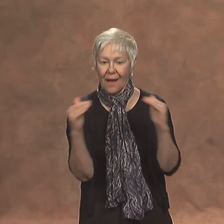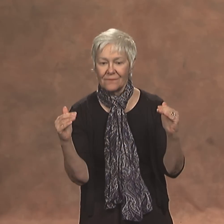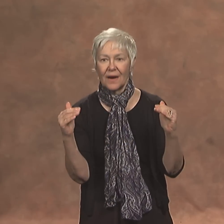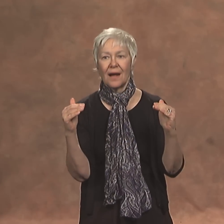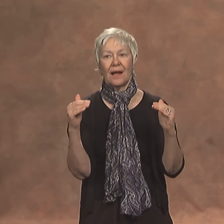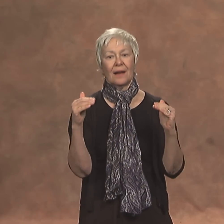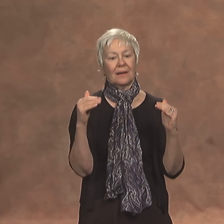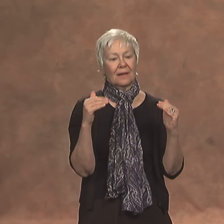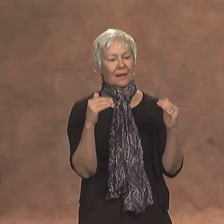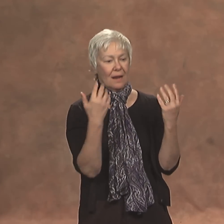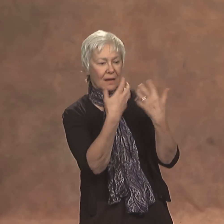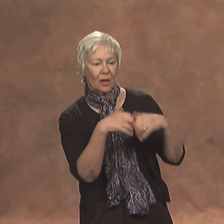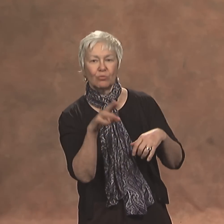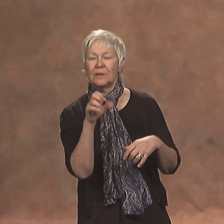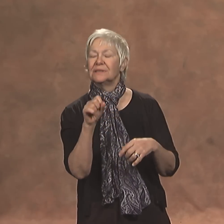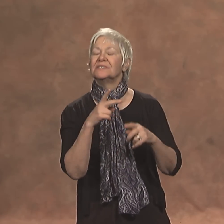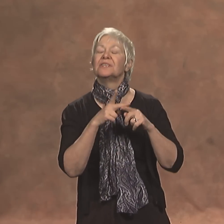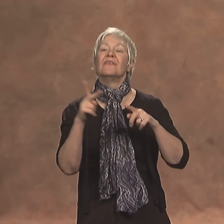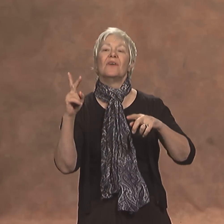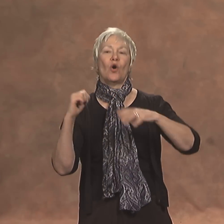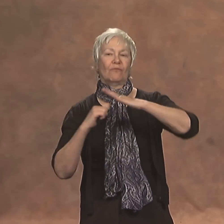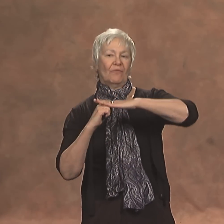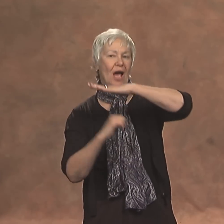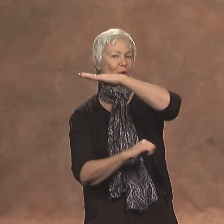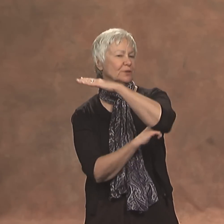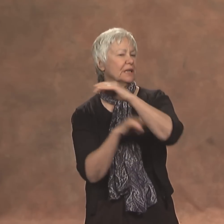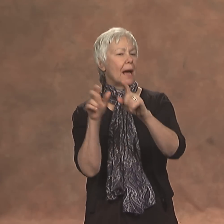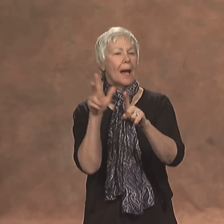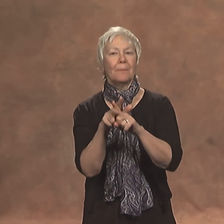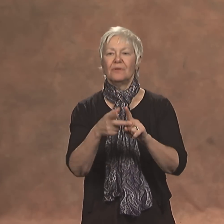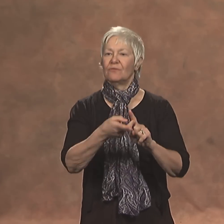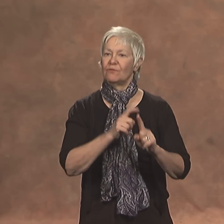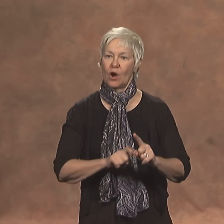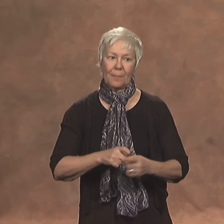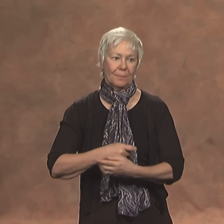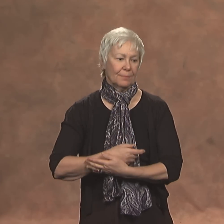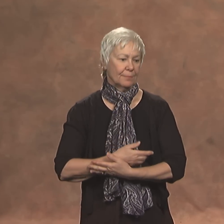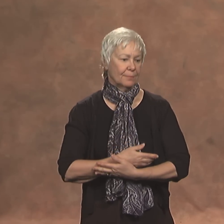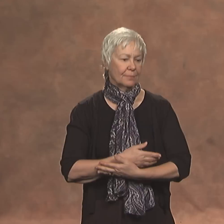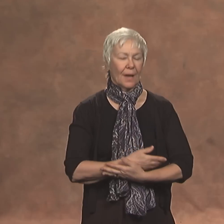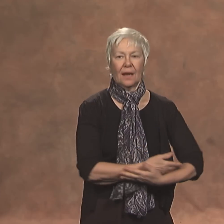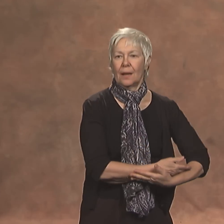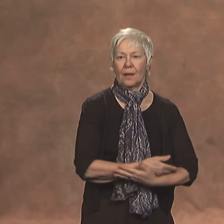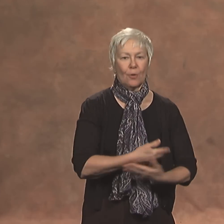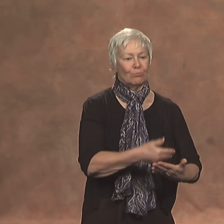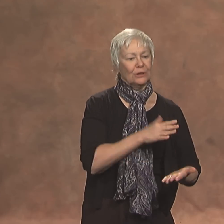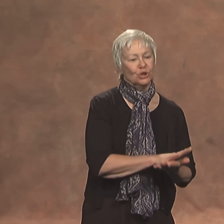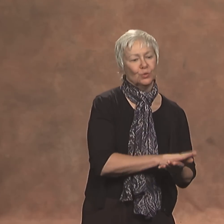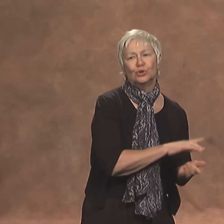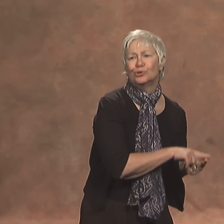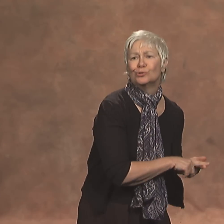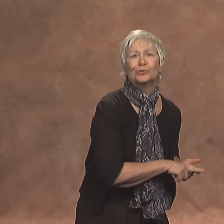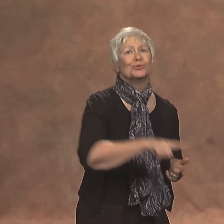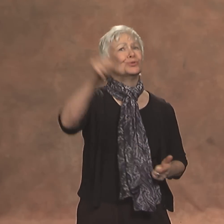Yes, as mentioned in my presentation, integrating that information, the signed information and text and picture,